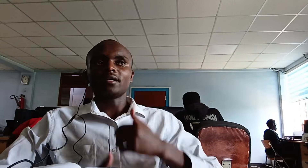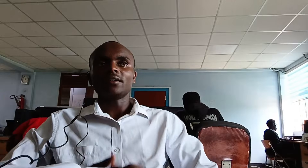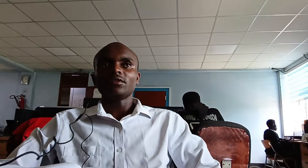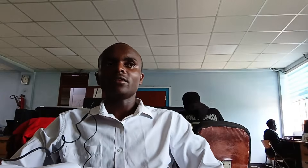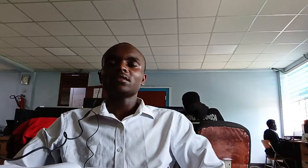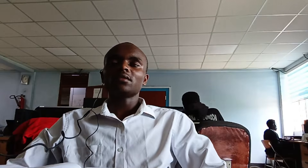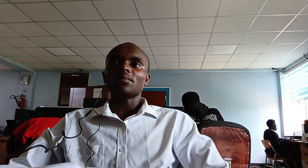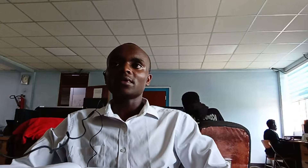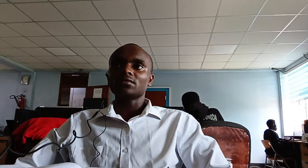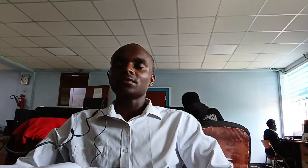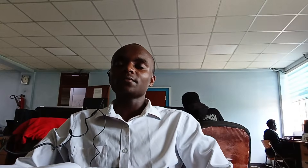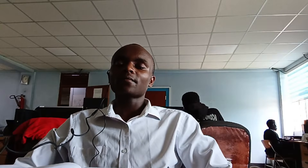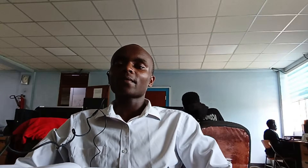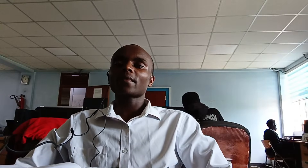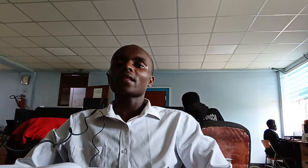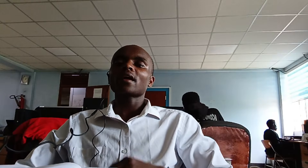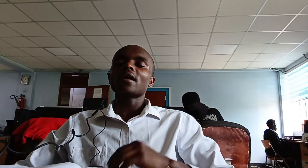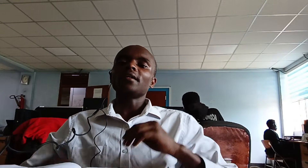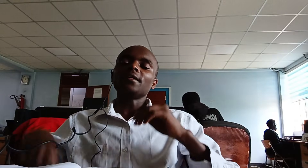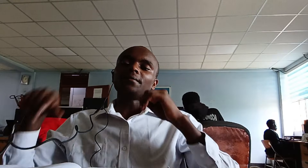when you are seeing a person,